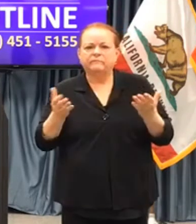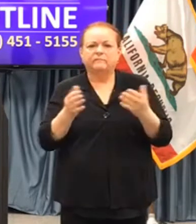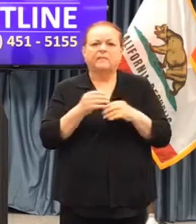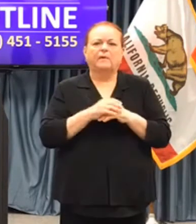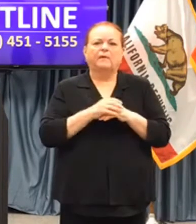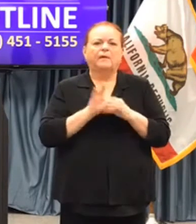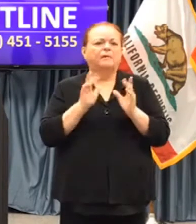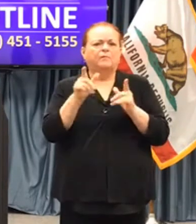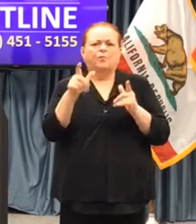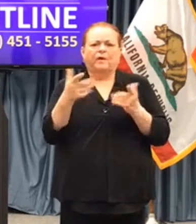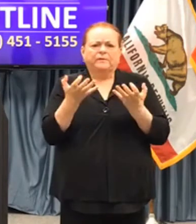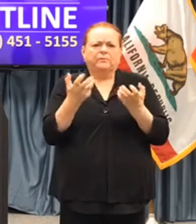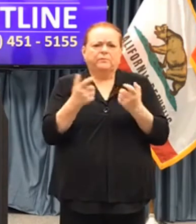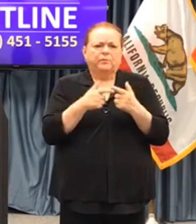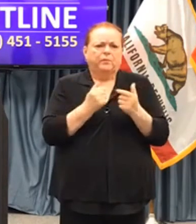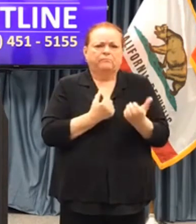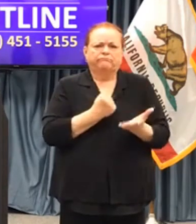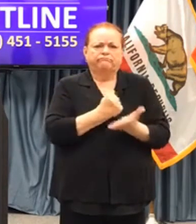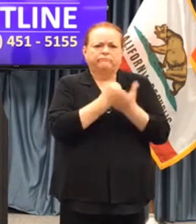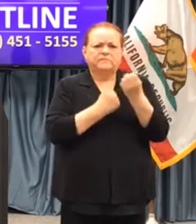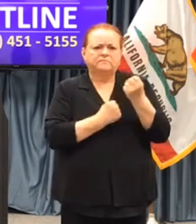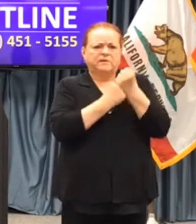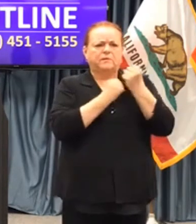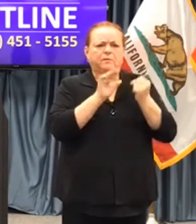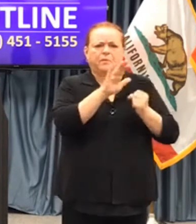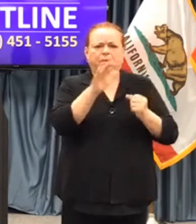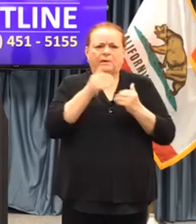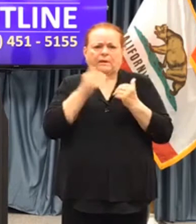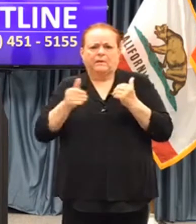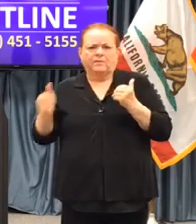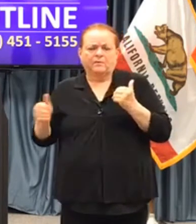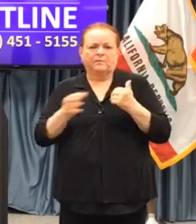your neighbors. The county has launched a